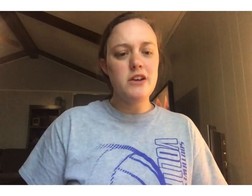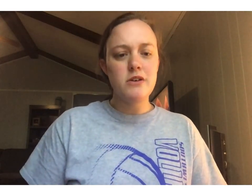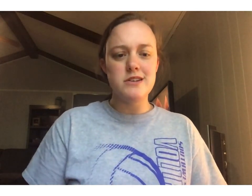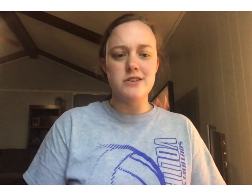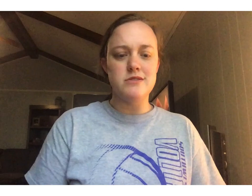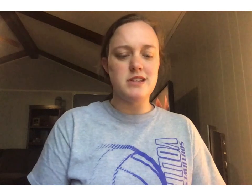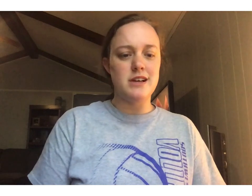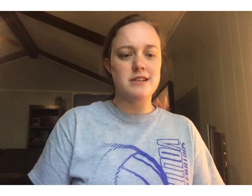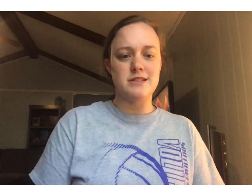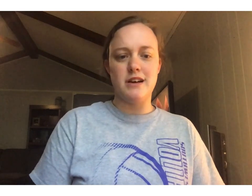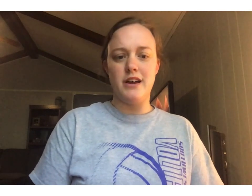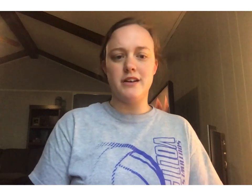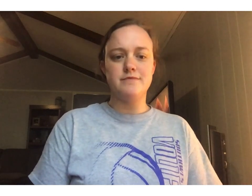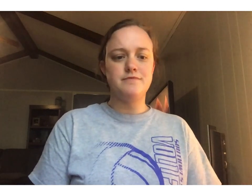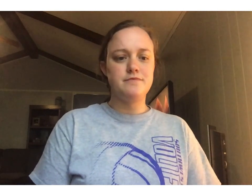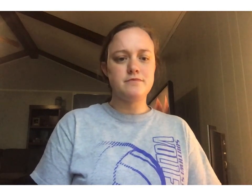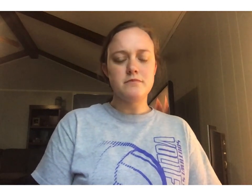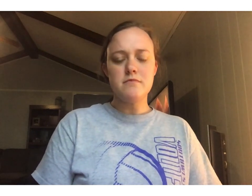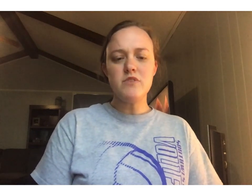And you could use things like